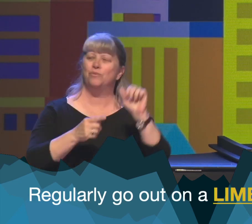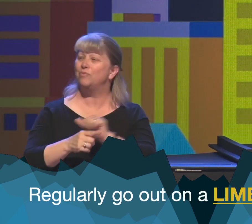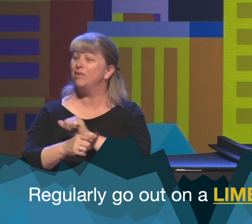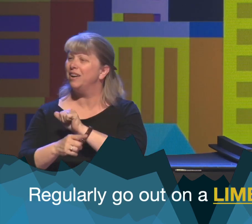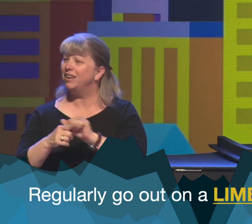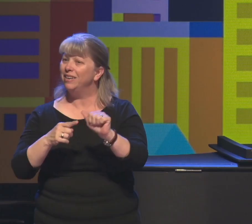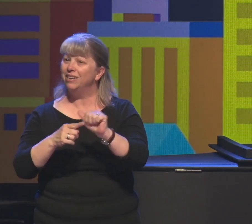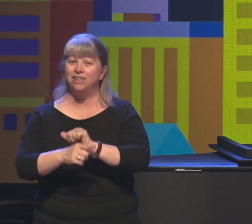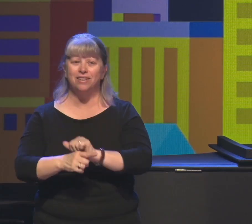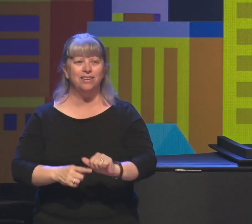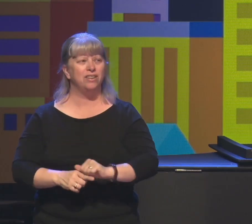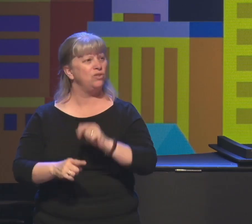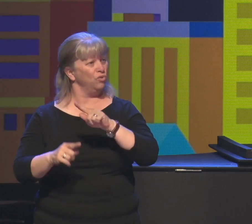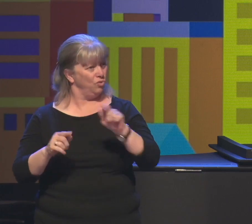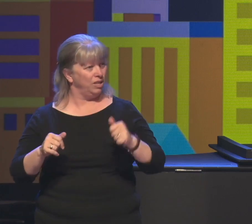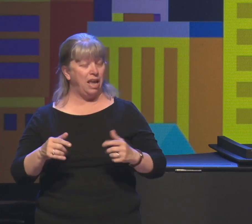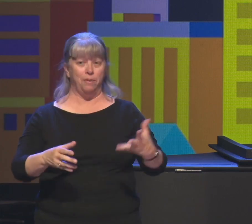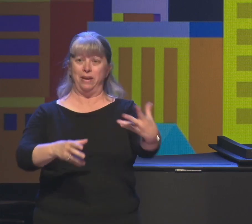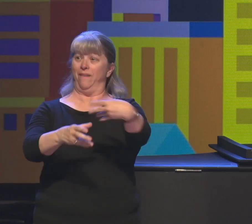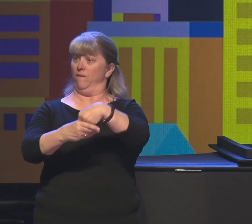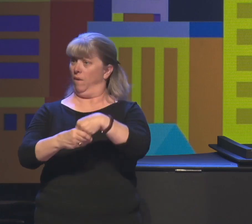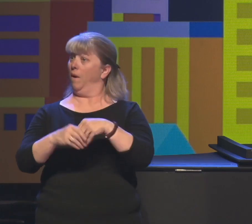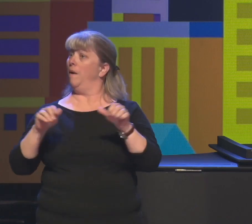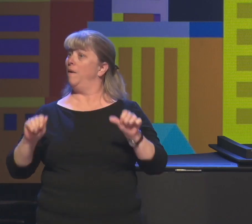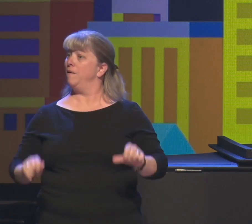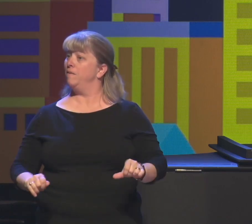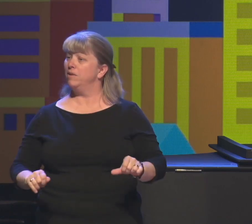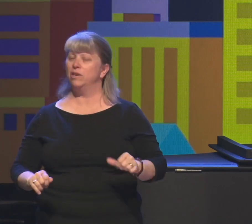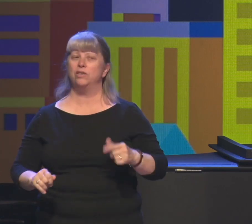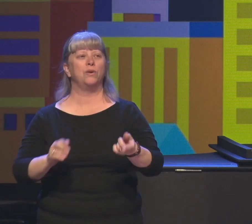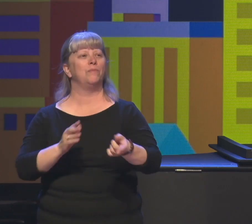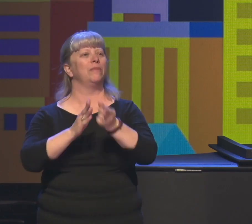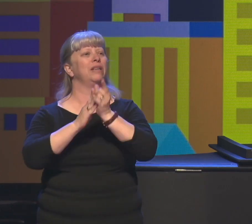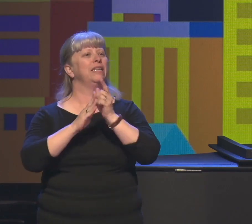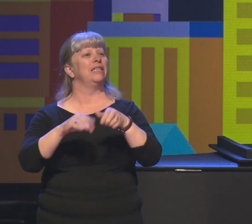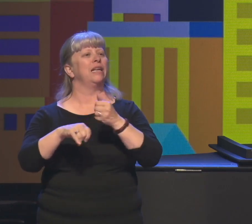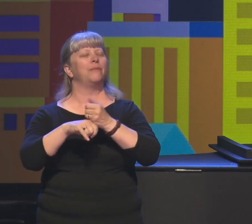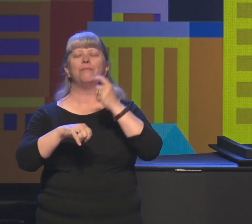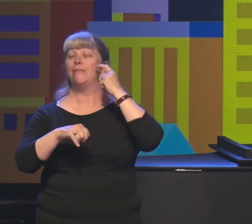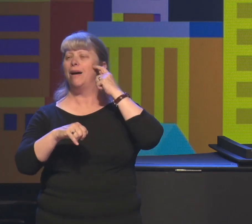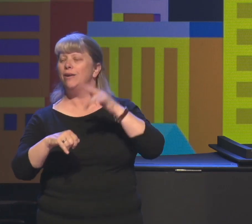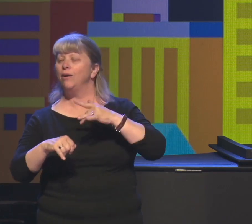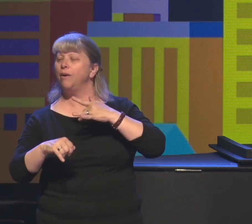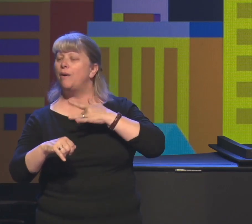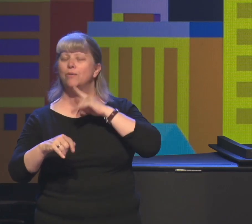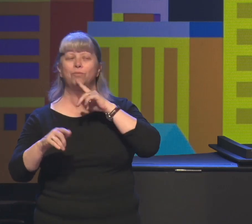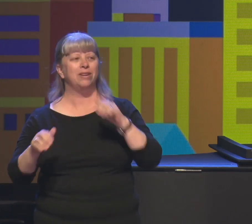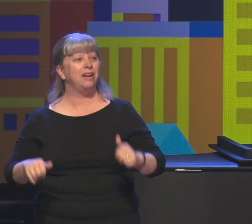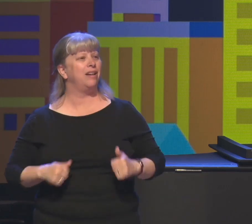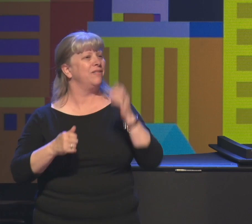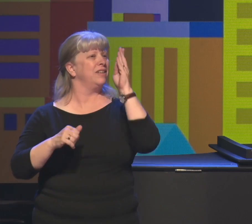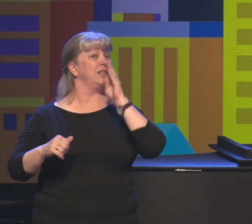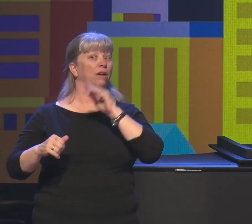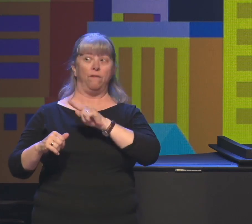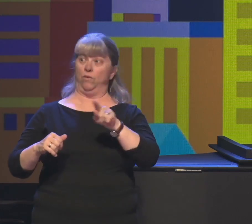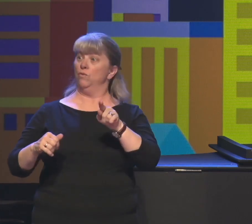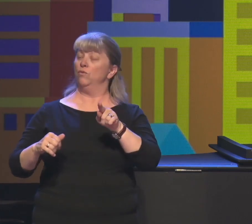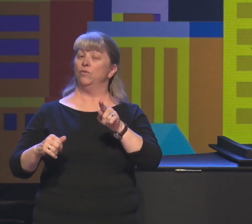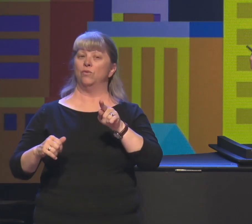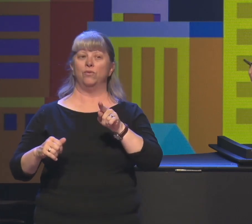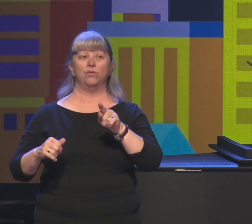practices that you can engage in that can just begin to set your mind and heart onto the reality of God.